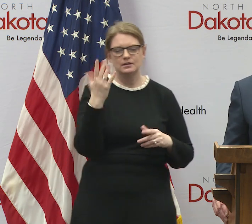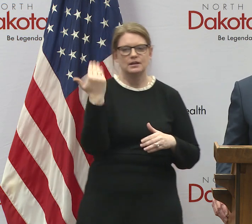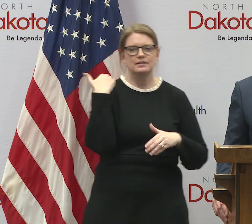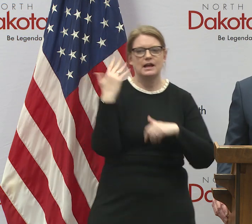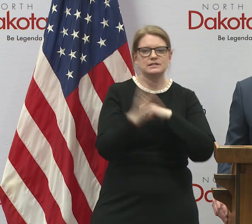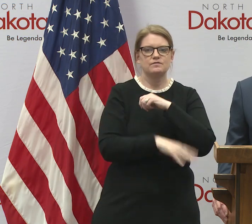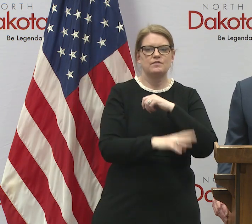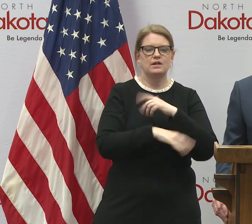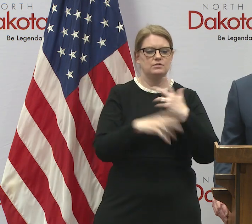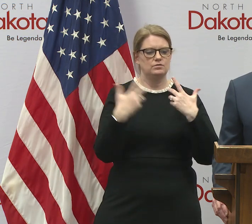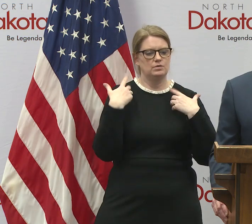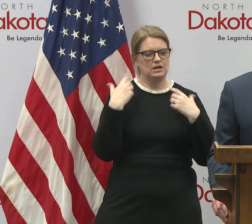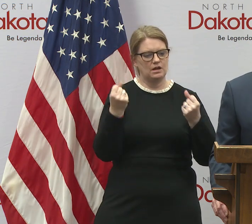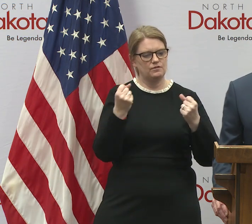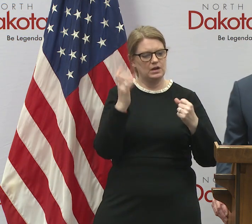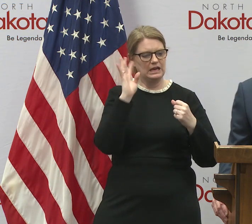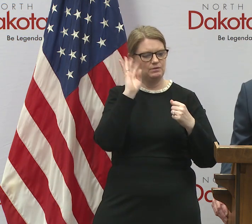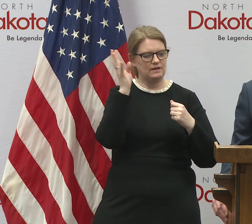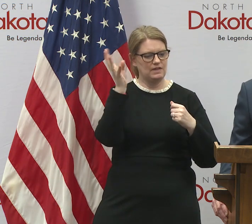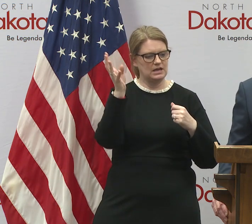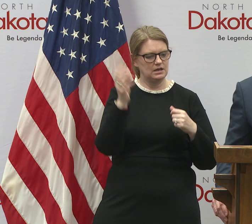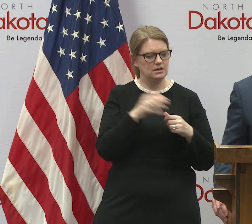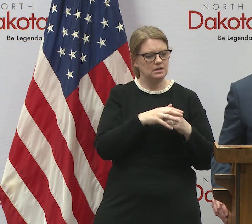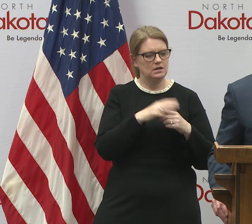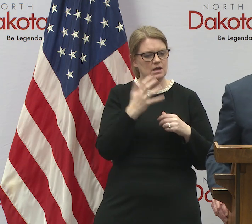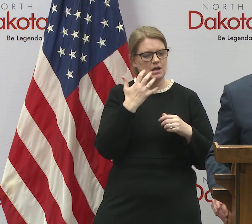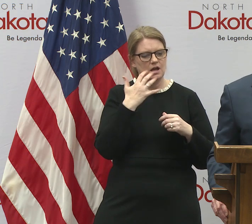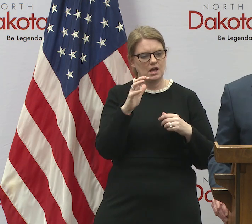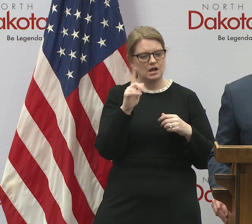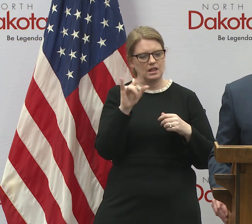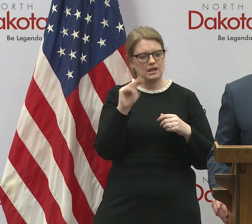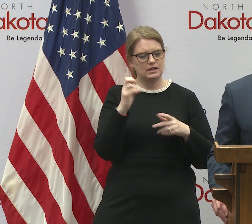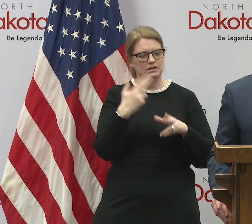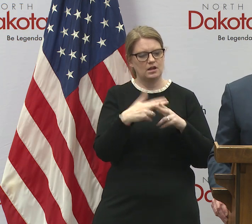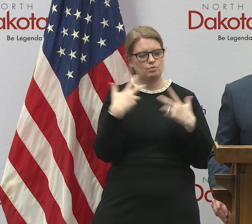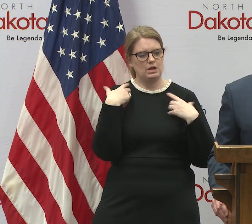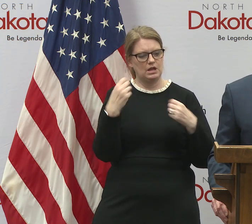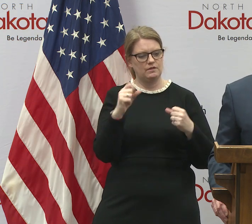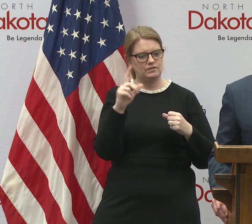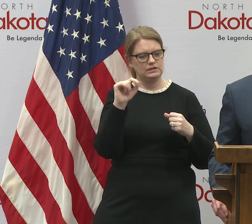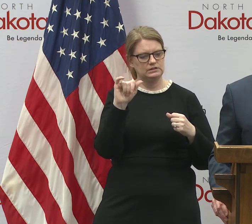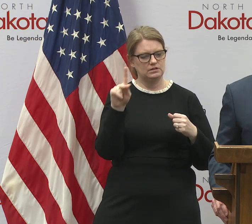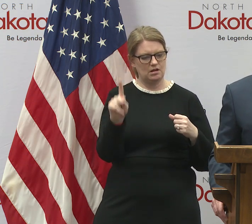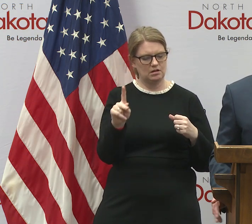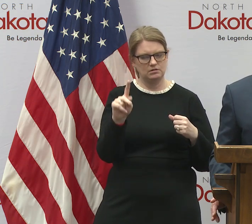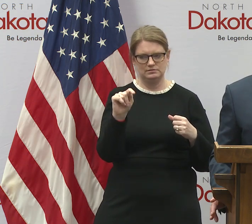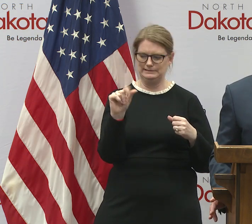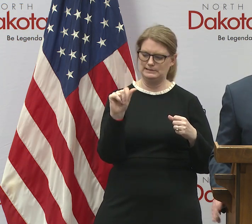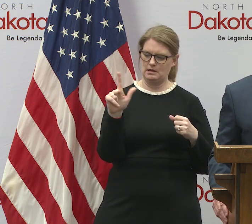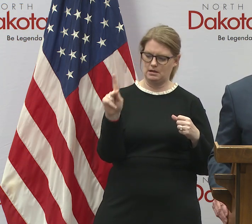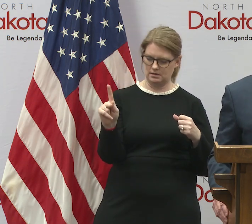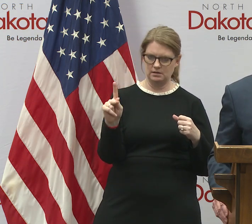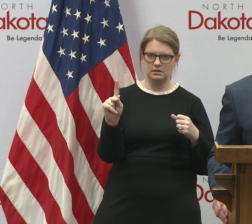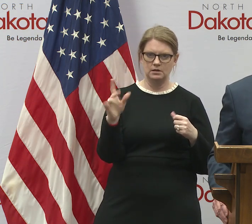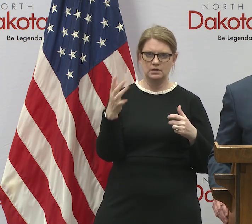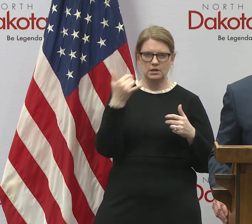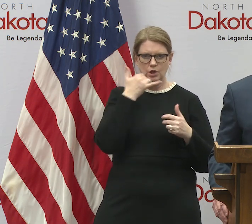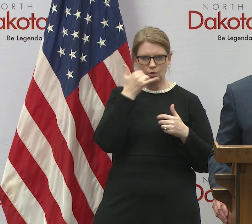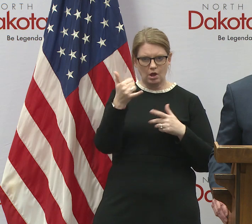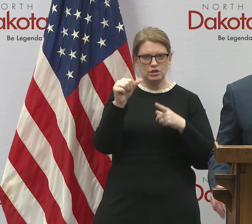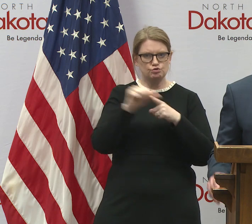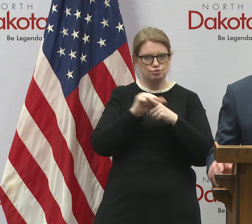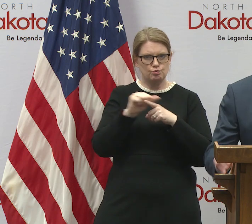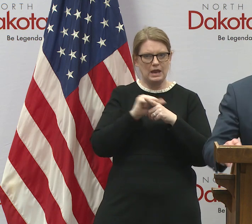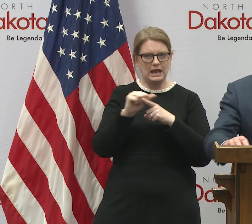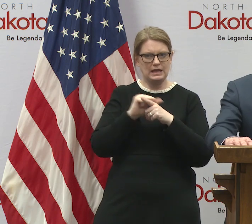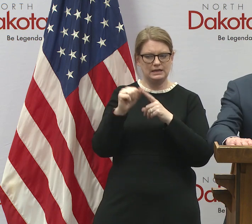fall at Recovery Reinvented event a hotline called Recovery Talk. And this is where you can call in and talk to a trained peer